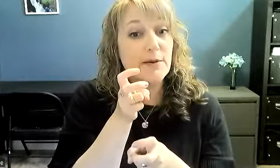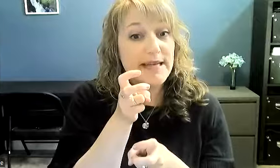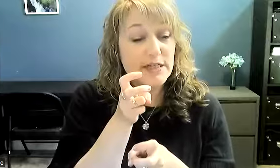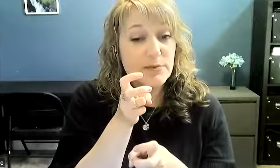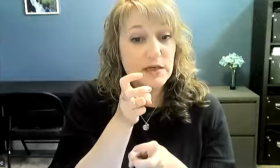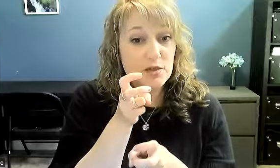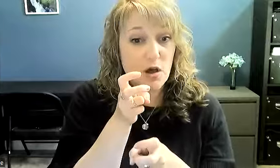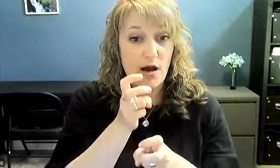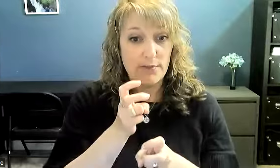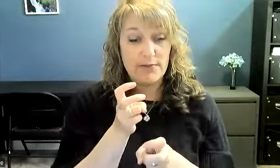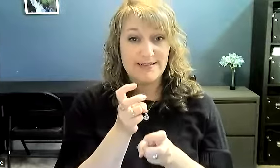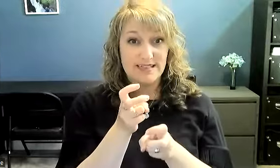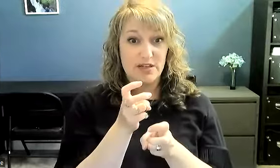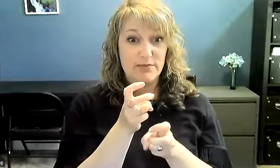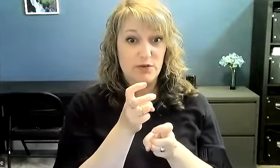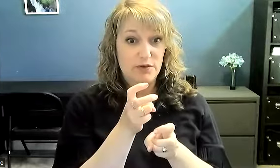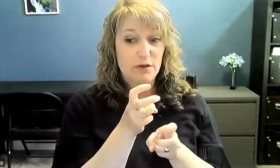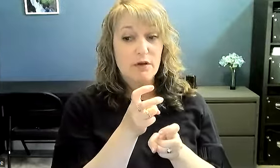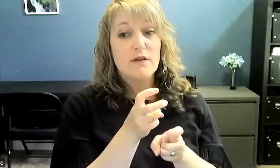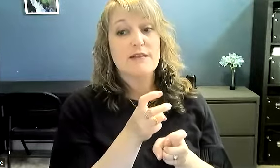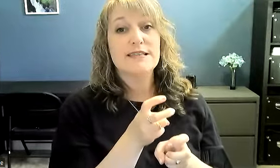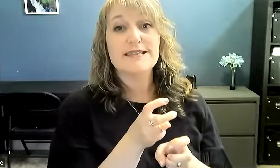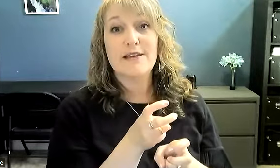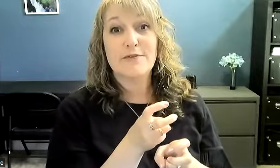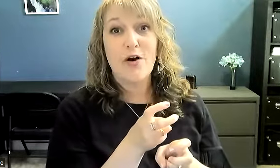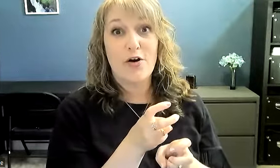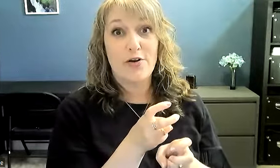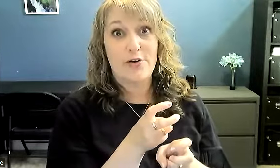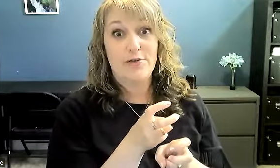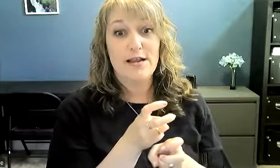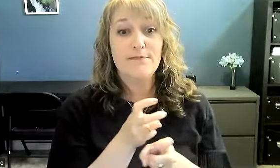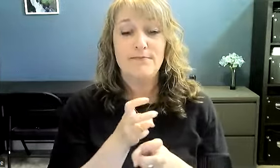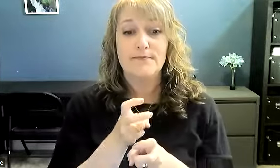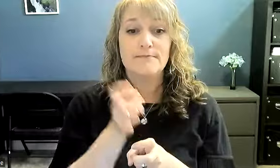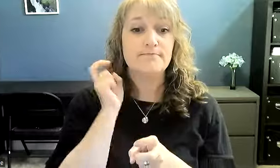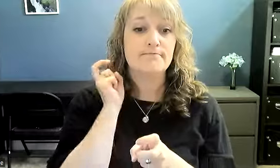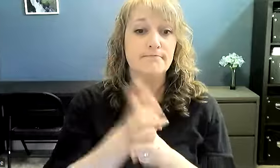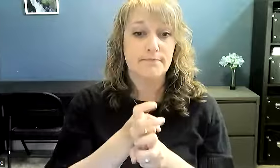dominant hand should be on top because it's going to move. This is the sign for hard. Ready?